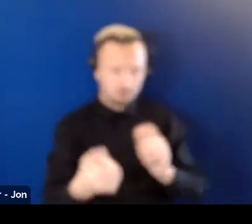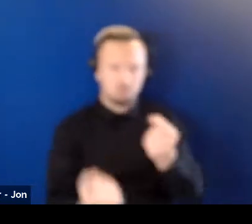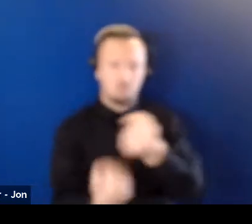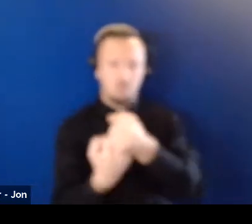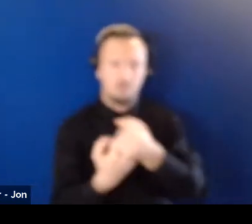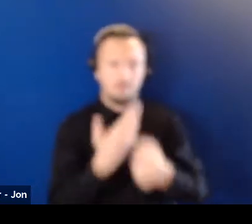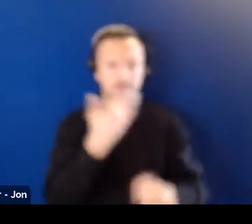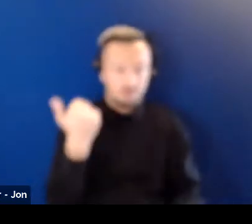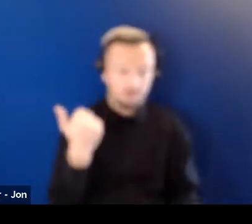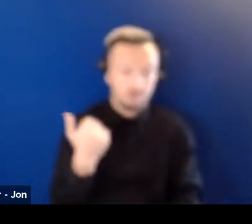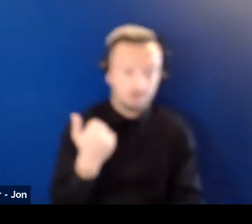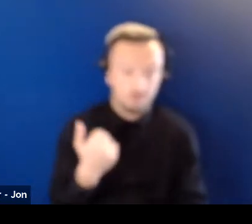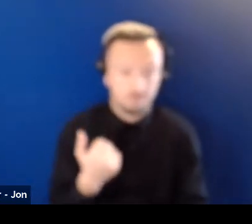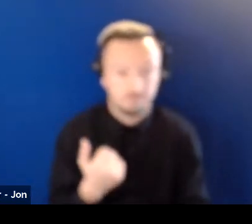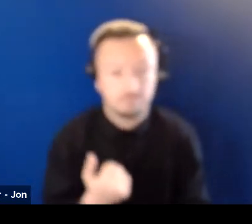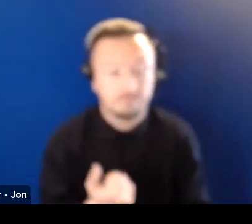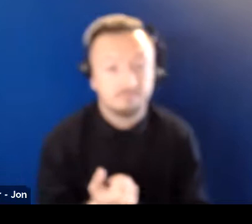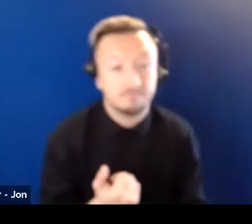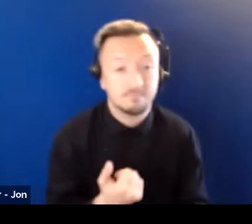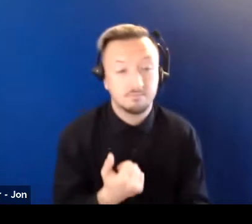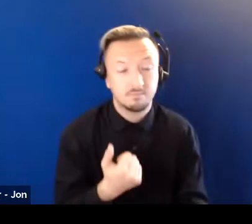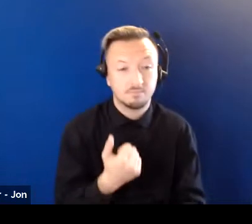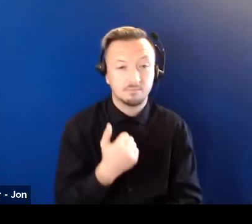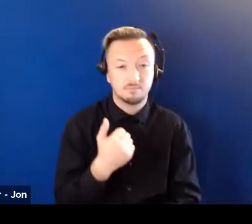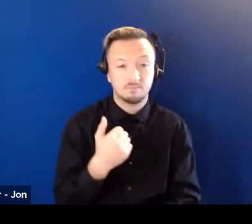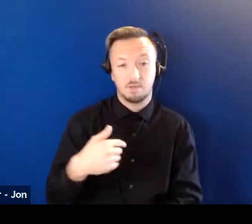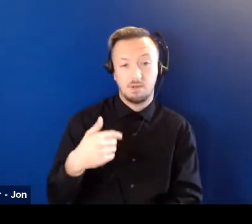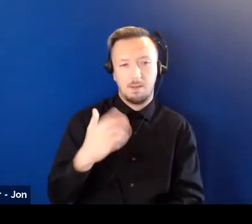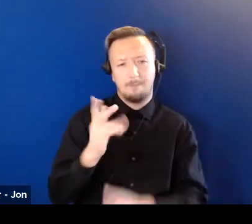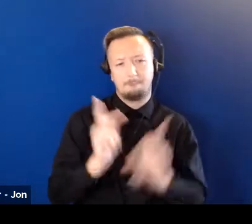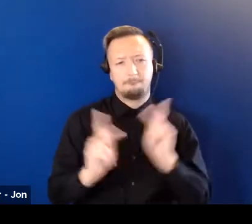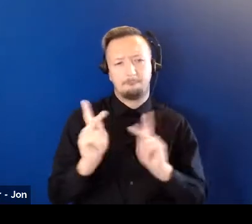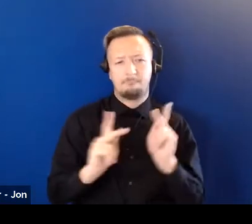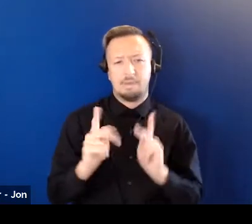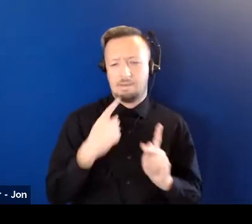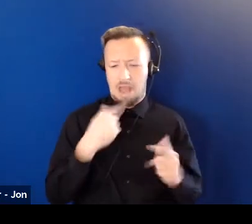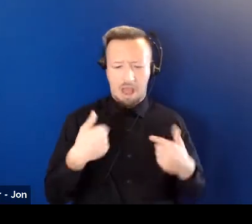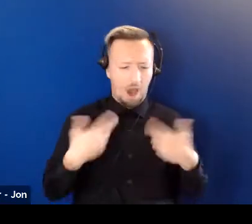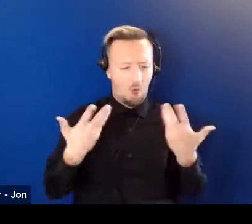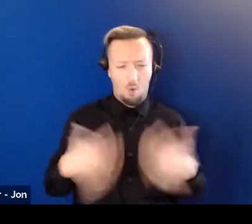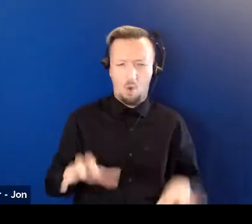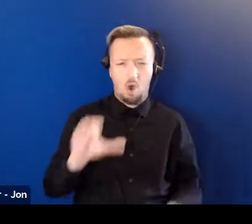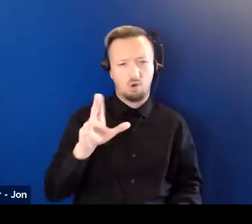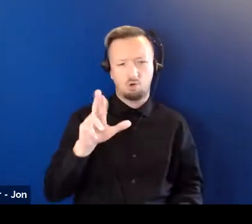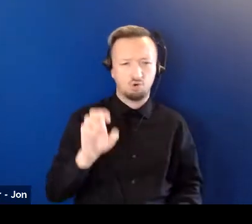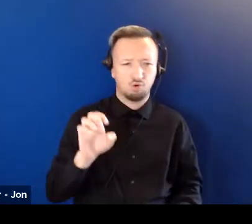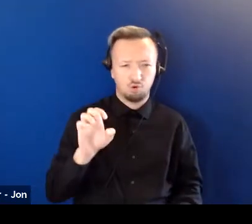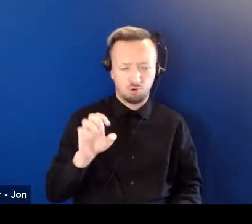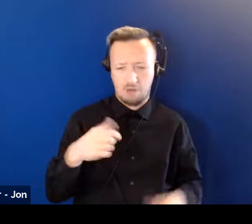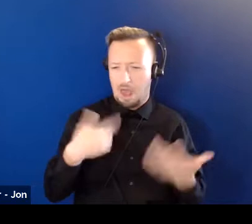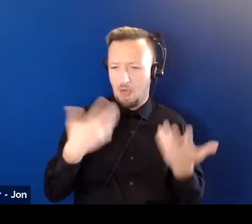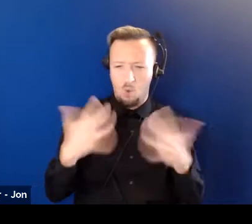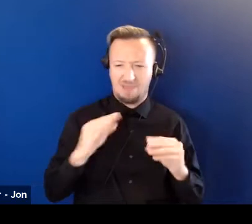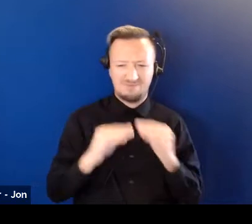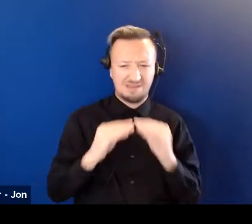bit, I don't want to be cured, and I don't want to be rehabilitated, and I don't want to be fixed, okay? I want the tools and the resources